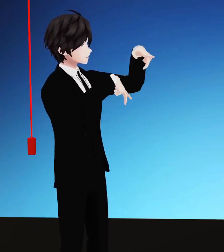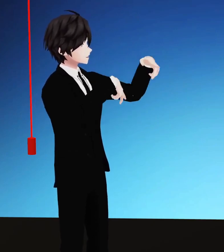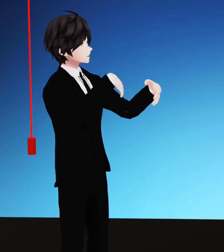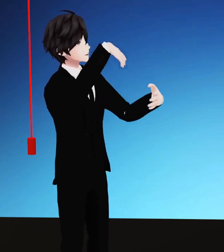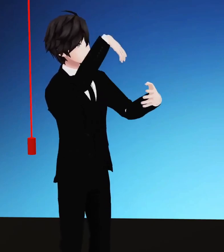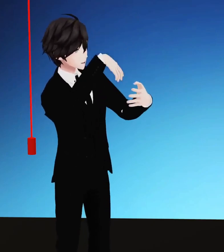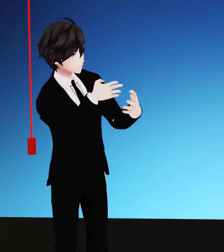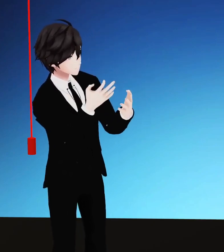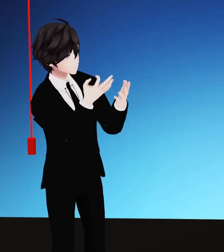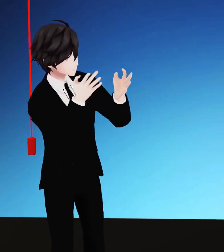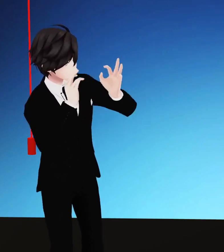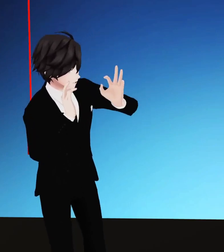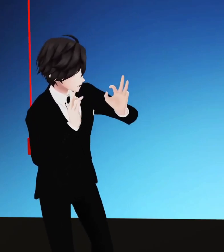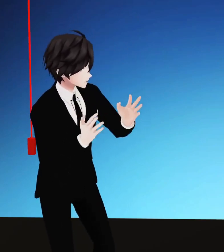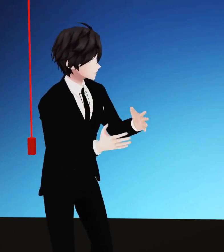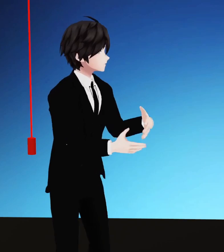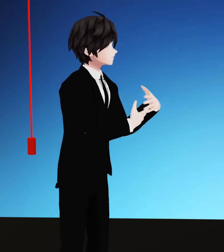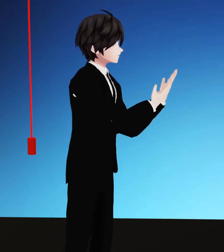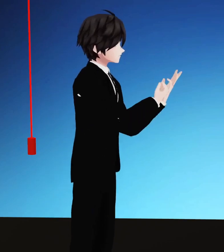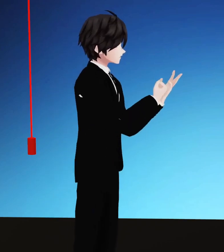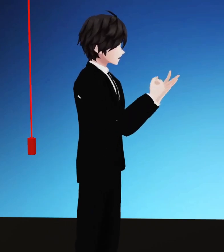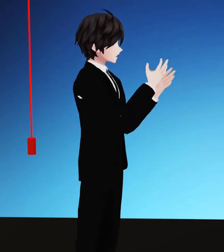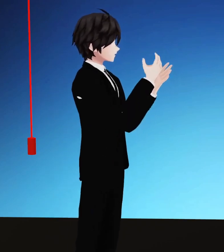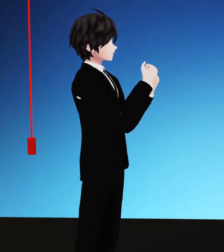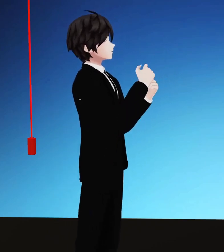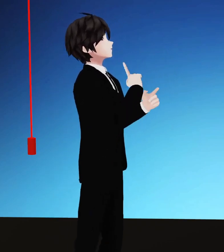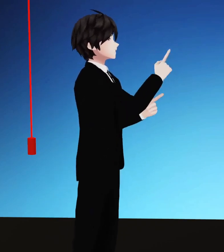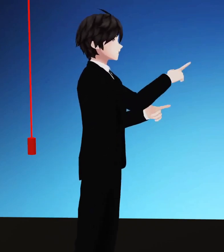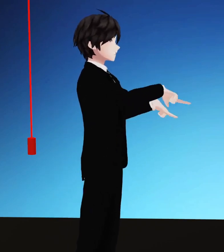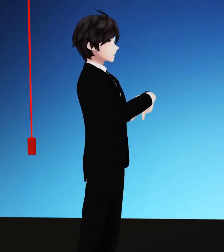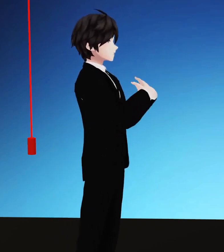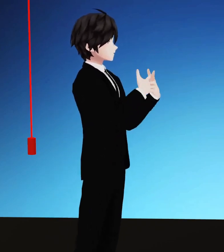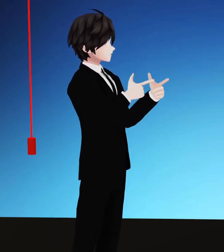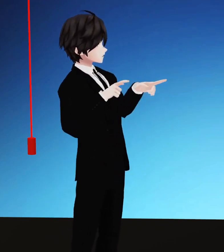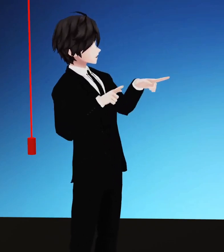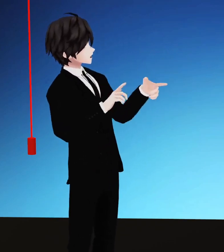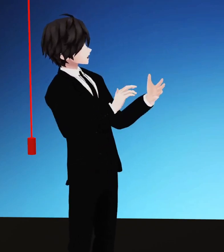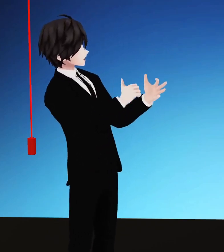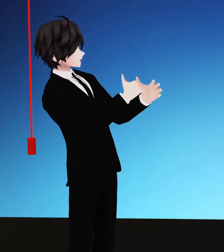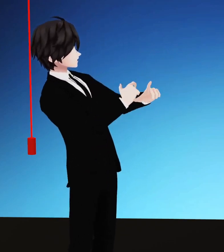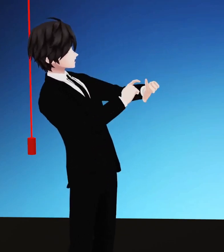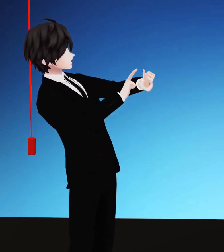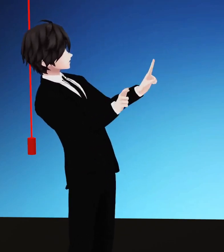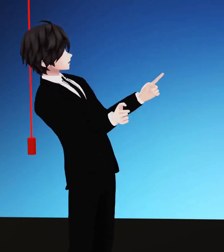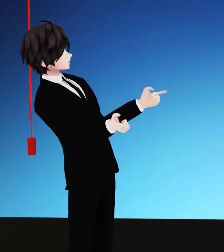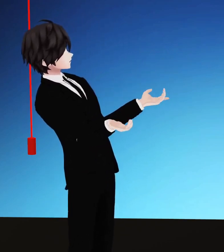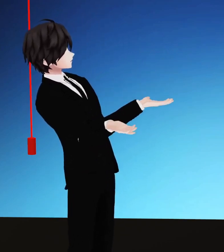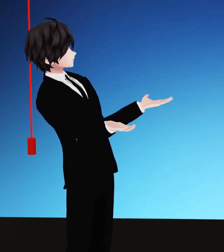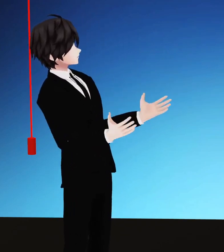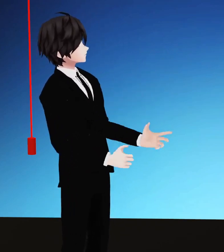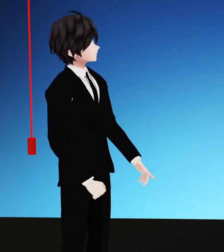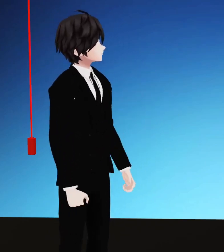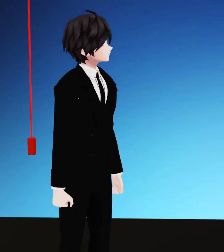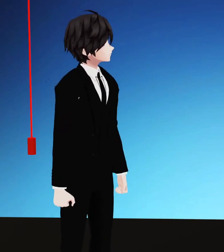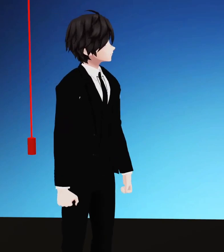Are you able to communicate or compare with how you communicate with people within virtual reality compared to real life? And how different can they